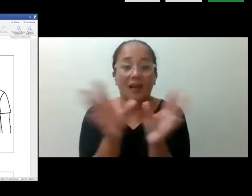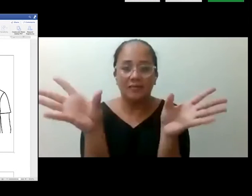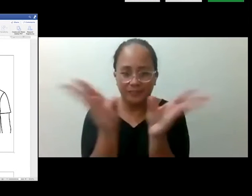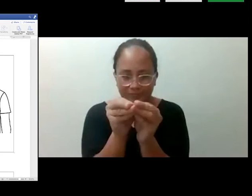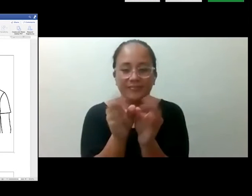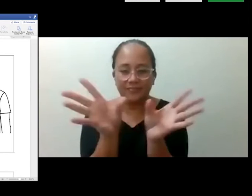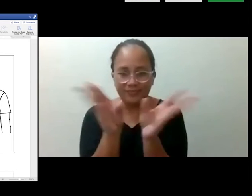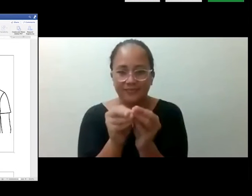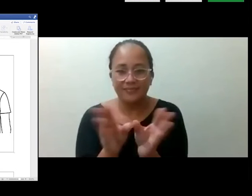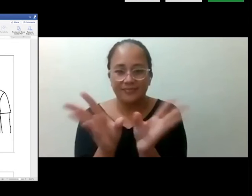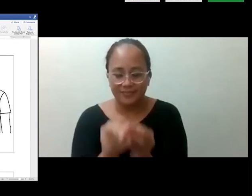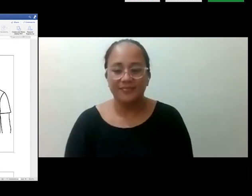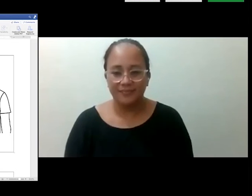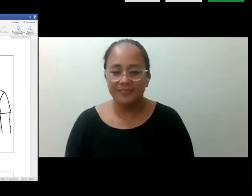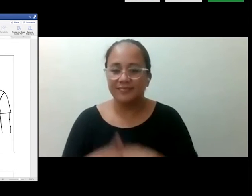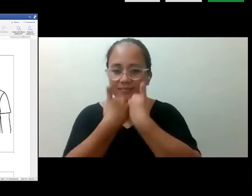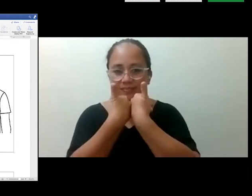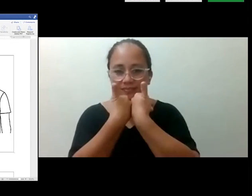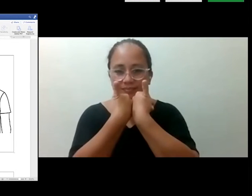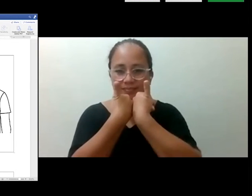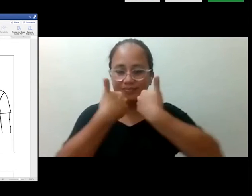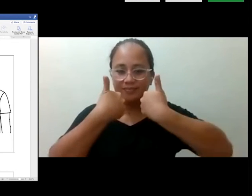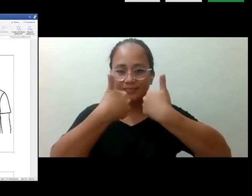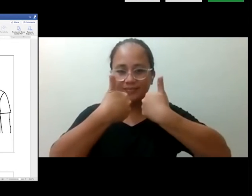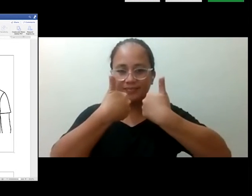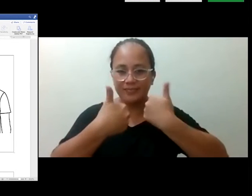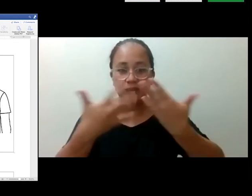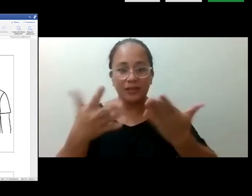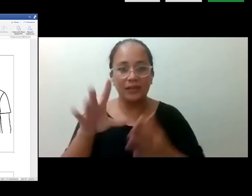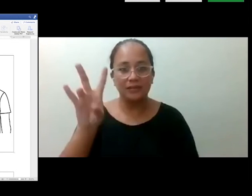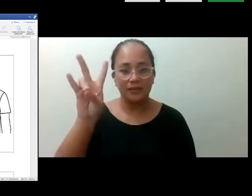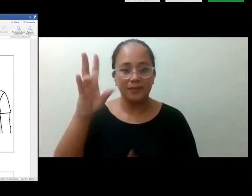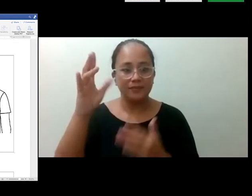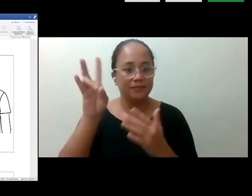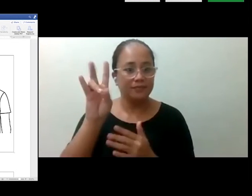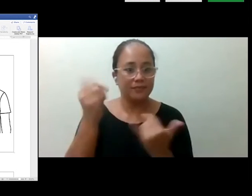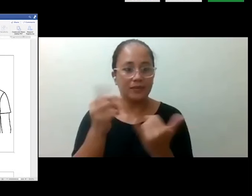Right. yeah, Yes, okay, yes, okay, yes. good. Okay, number 7 then?